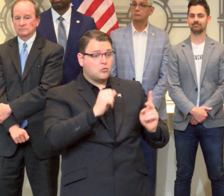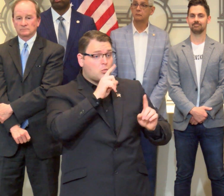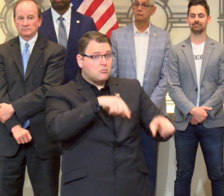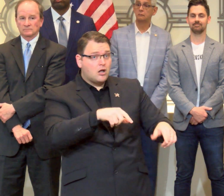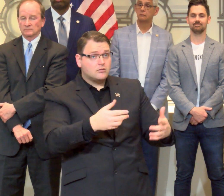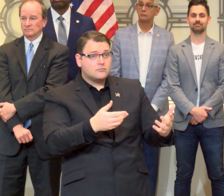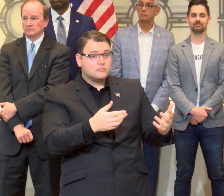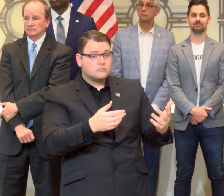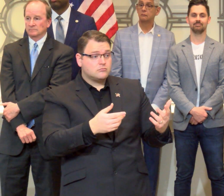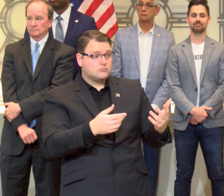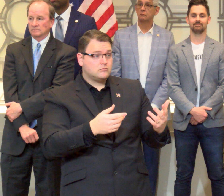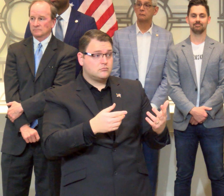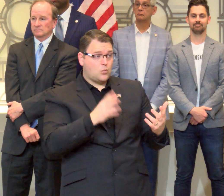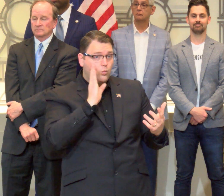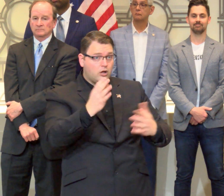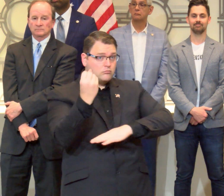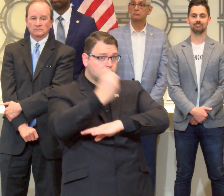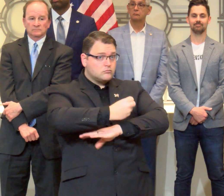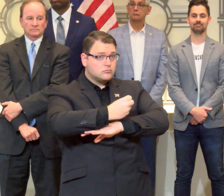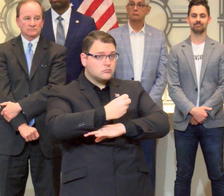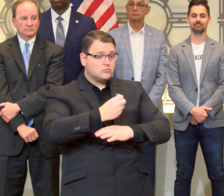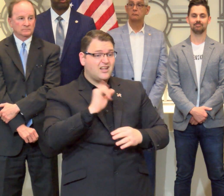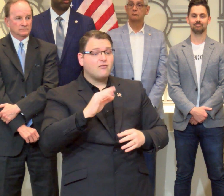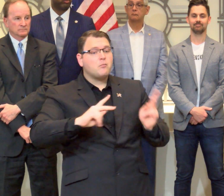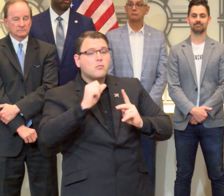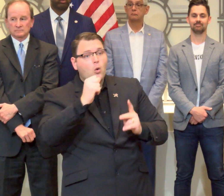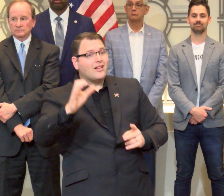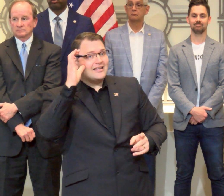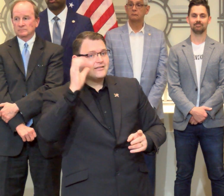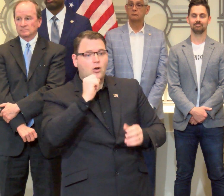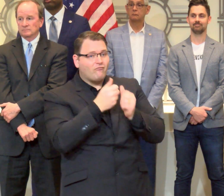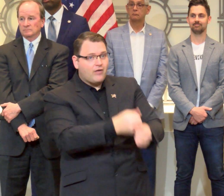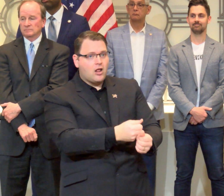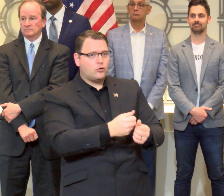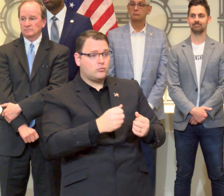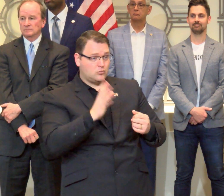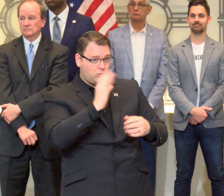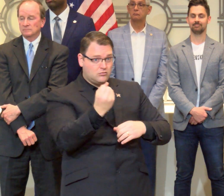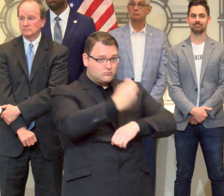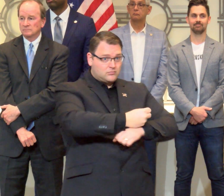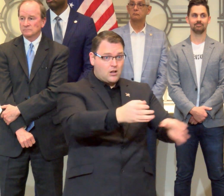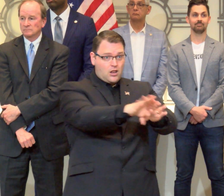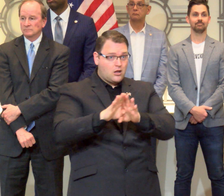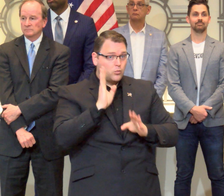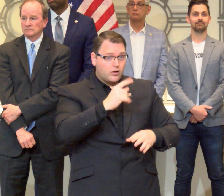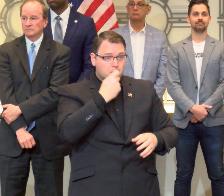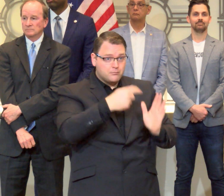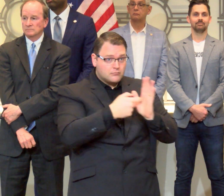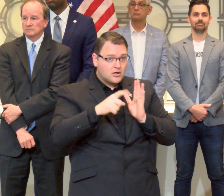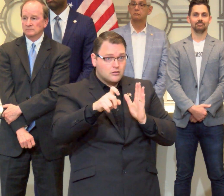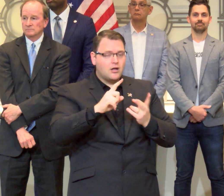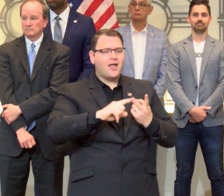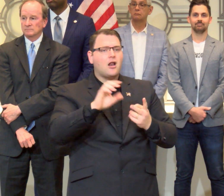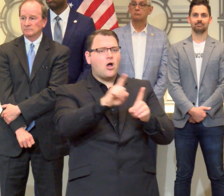lockdown on the table? Is that a possibility at all? And Well- also, a second question, what kind of support is Houston getting after